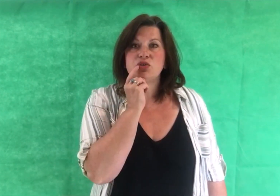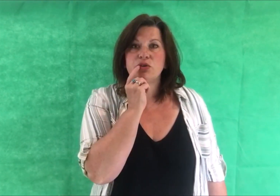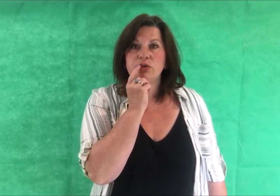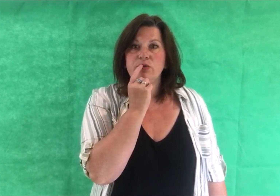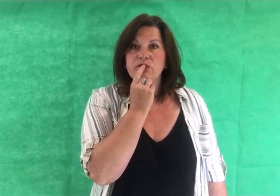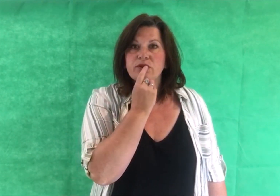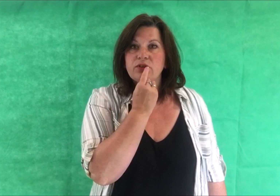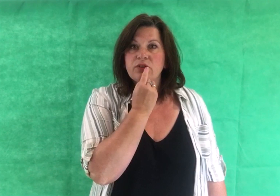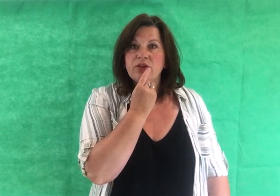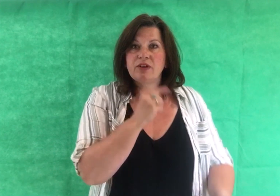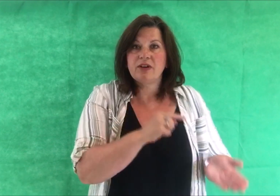beetroot,